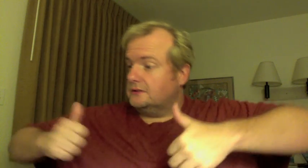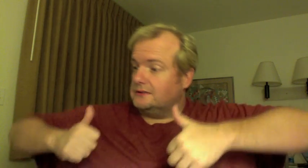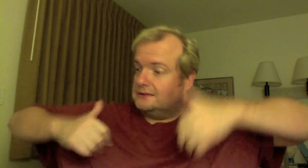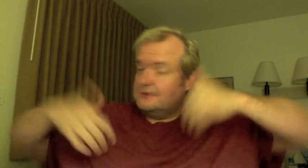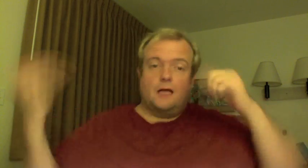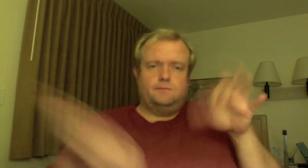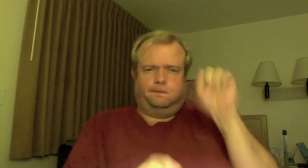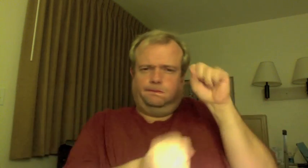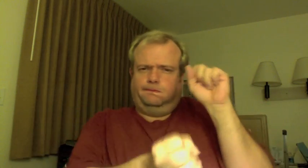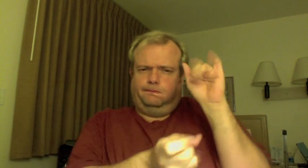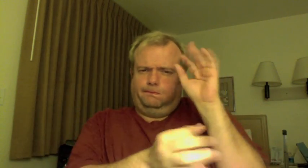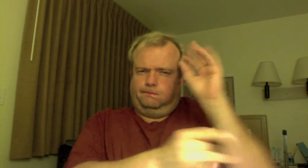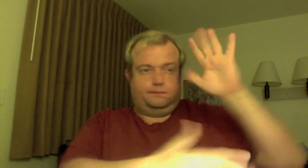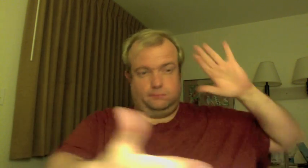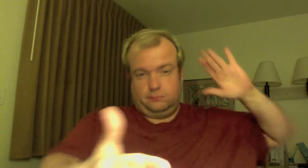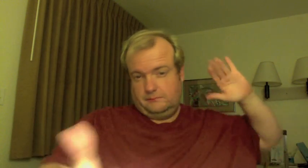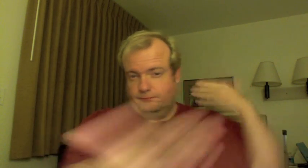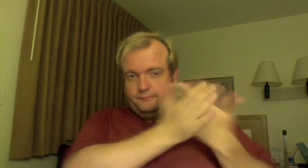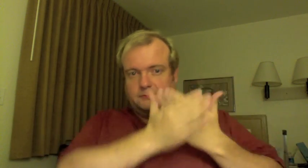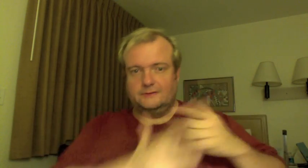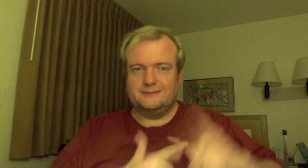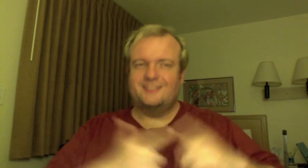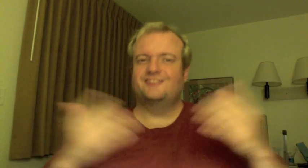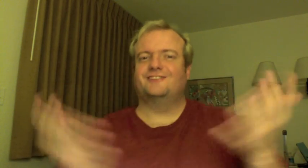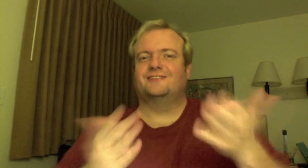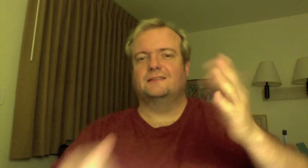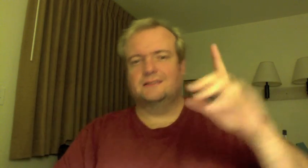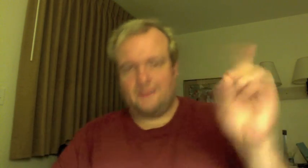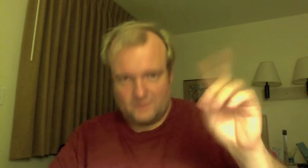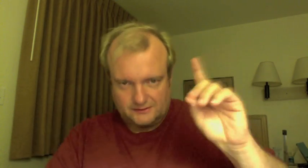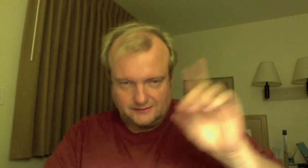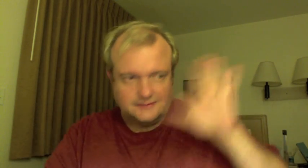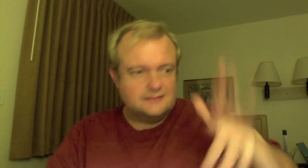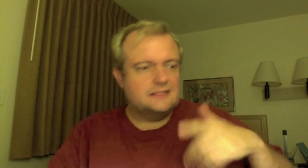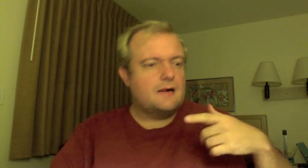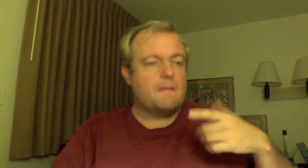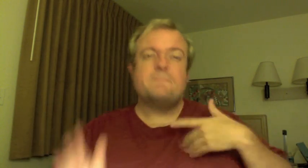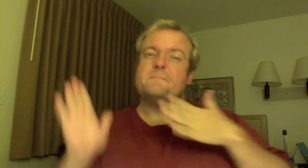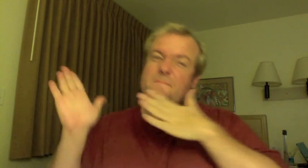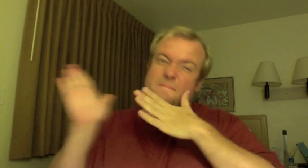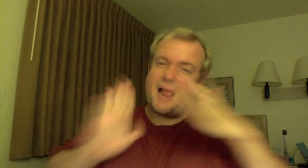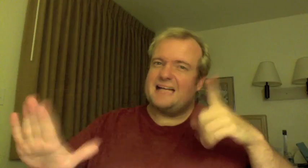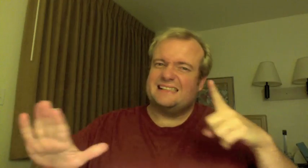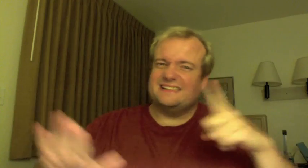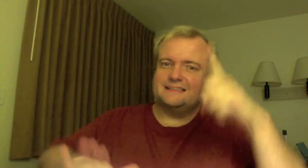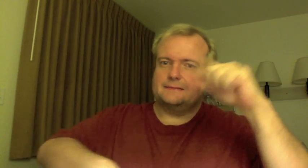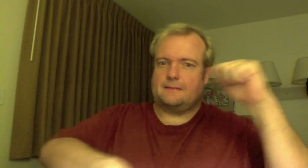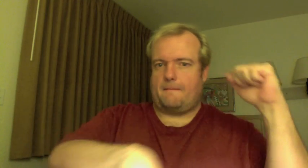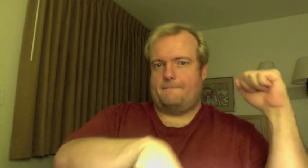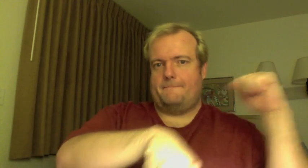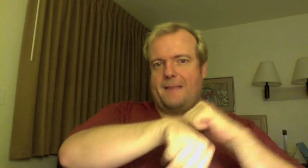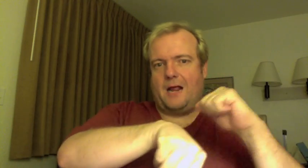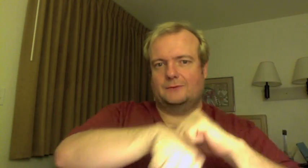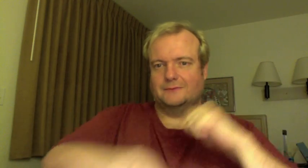We think our project is very safe. Without the retractable roof, the stadium will be easier to maintain.